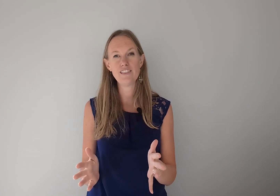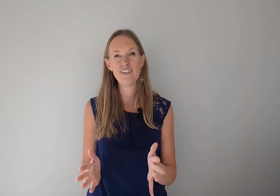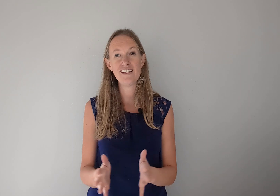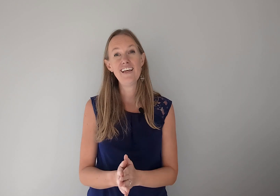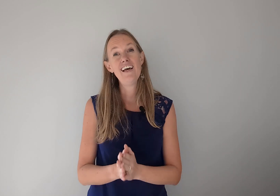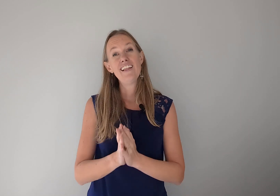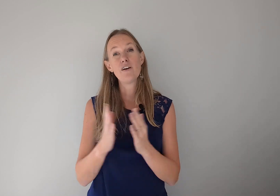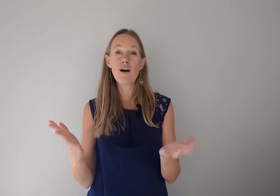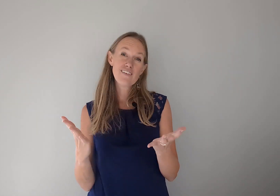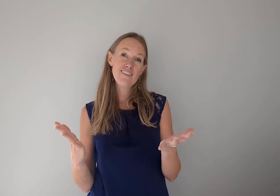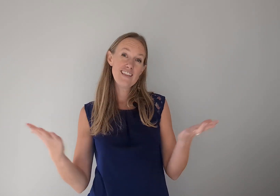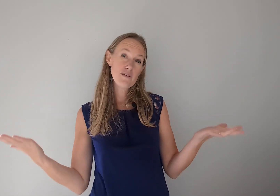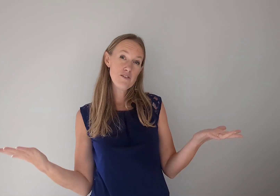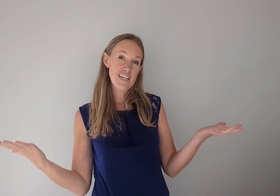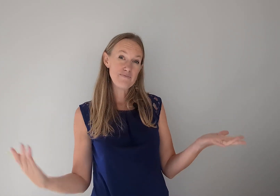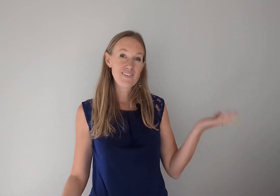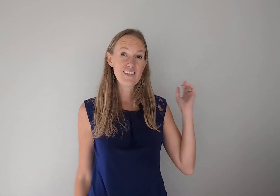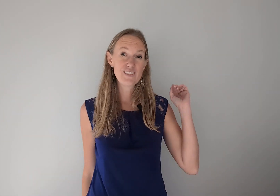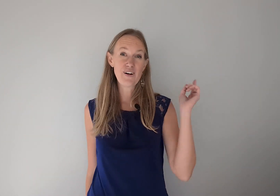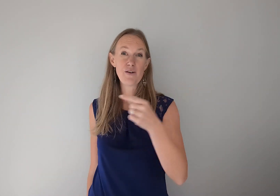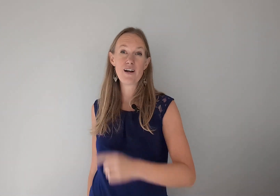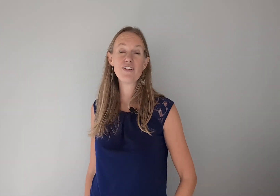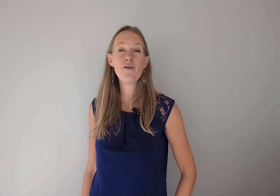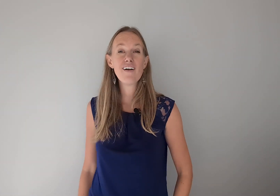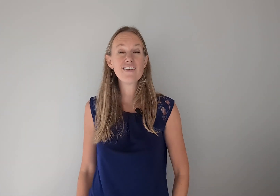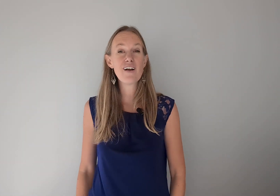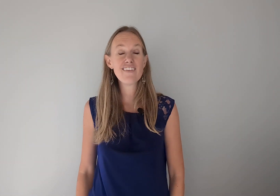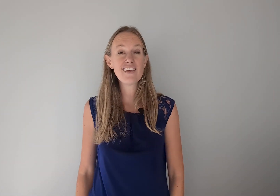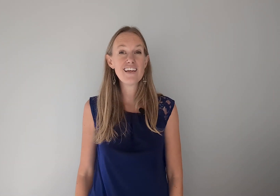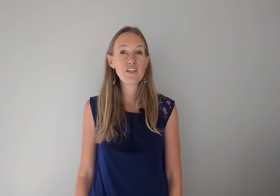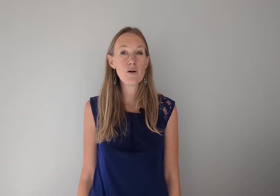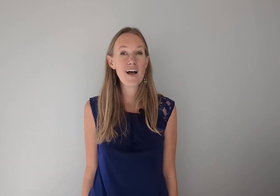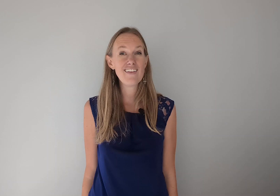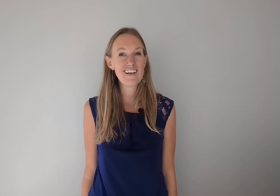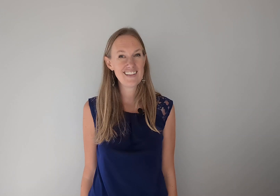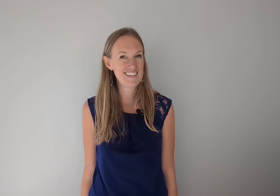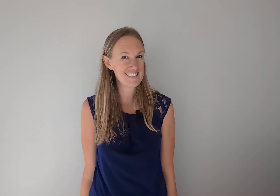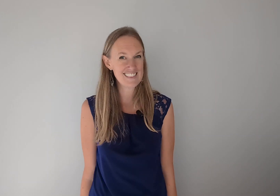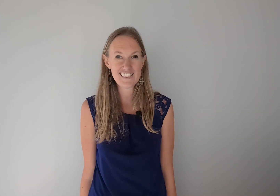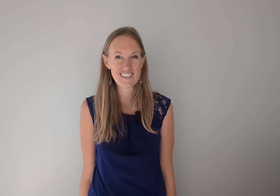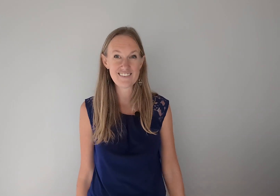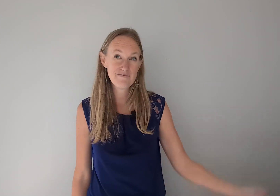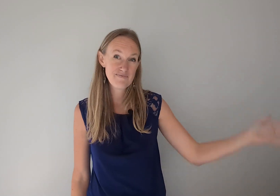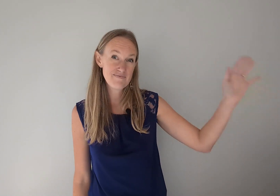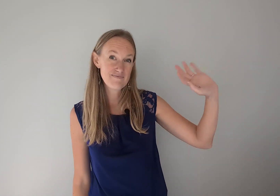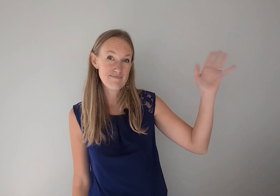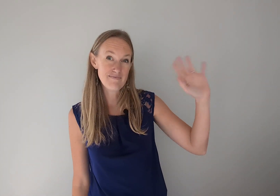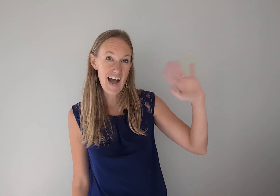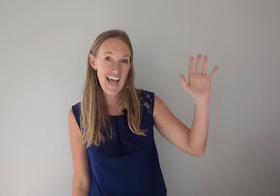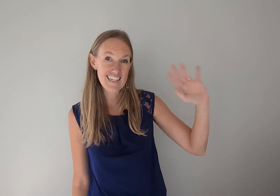do it. Then a walkthrough and then the music. So I hope wherever you are that you are healthy and you are well, and that I'll see you soon. Bye.